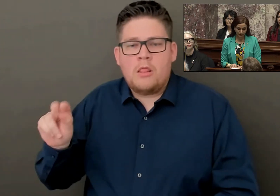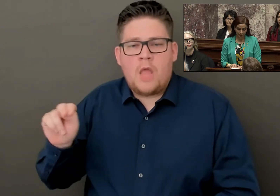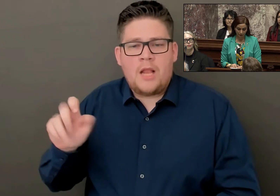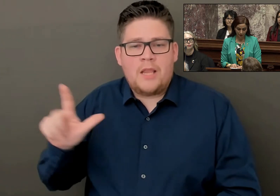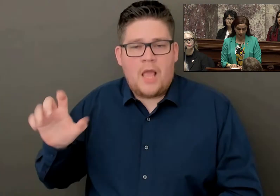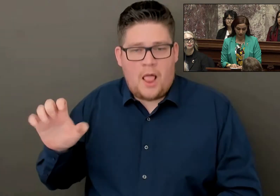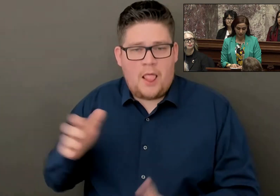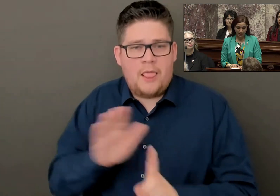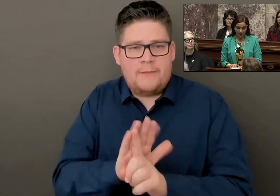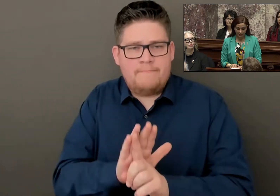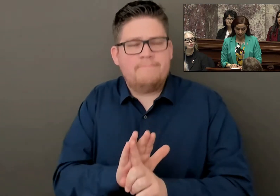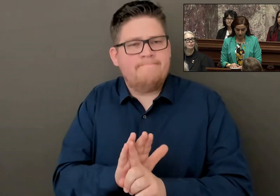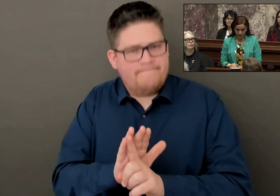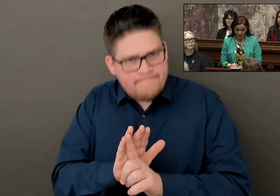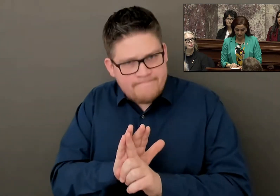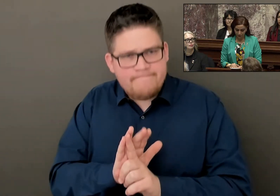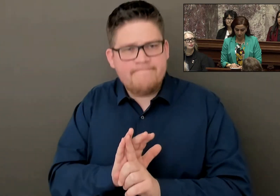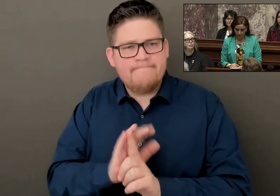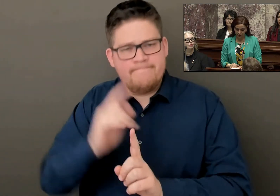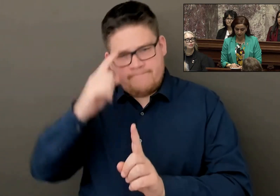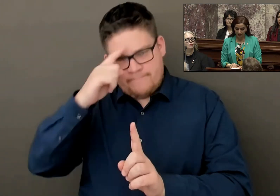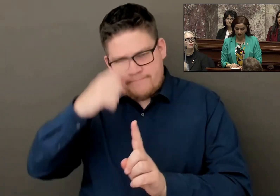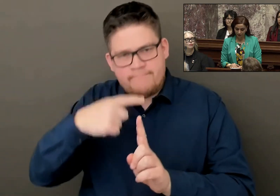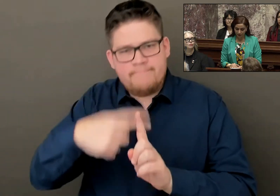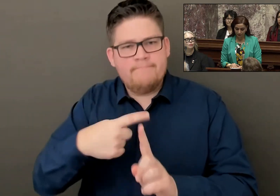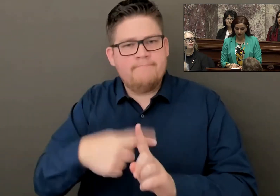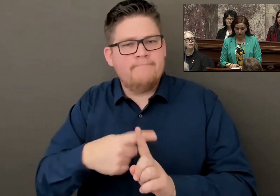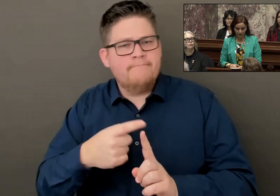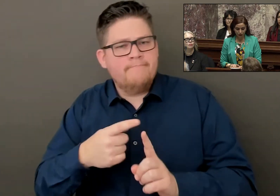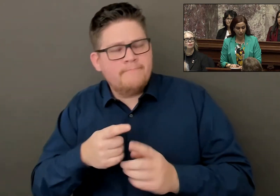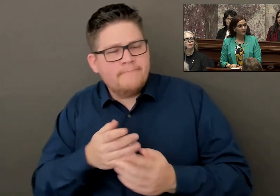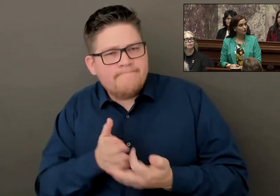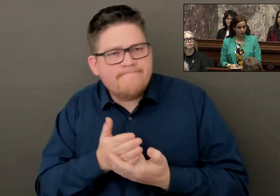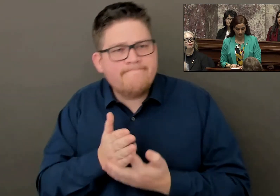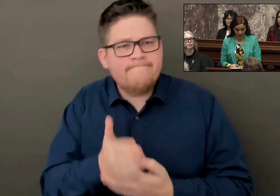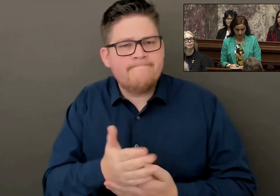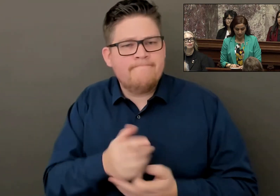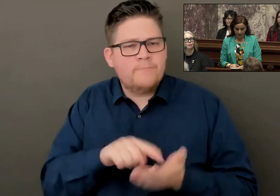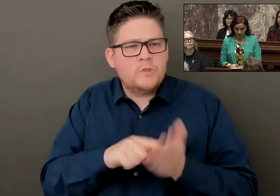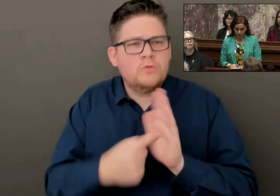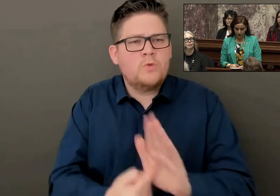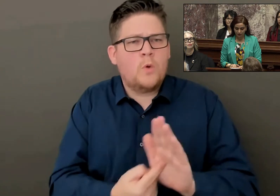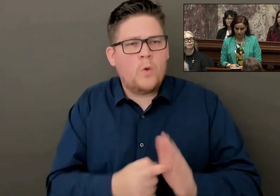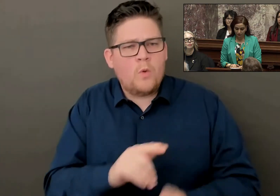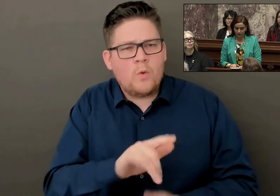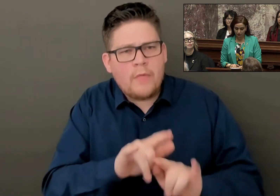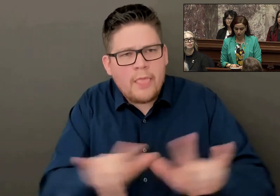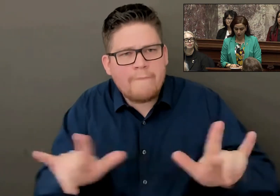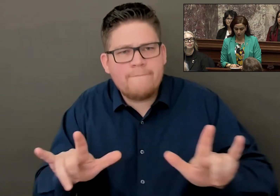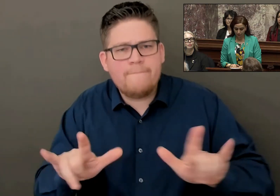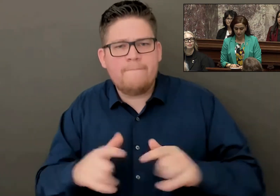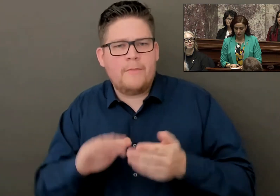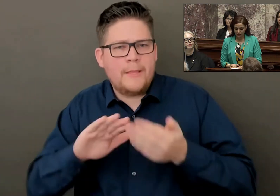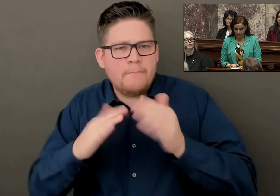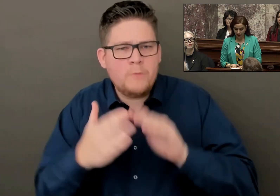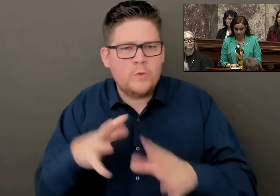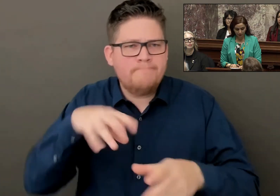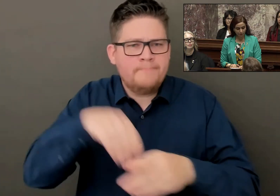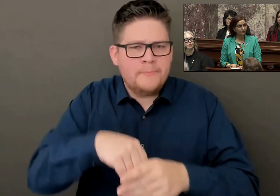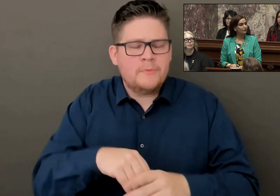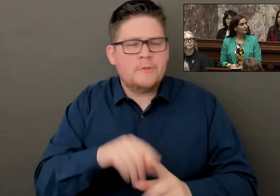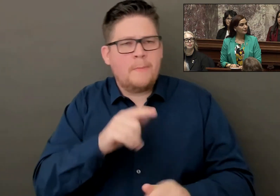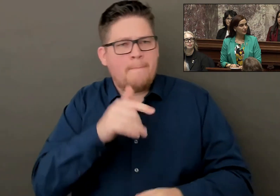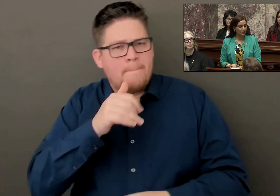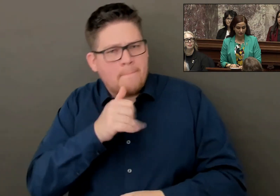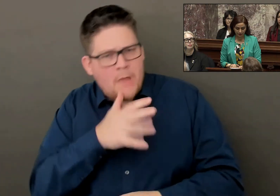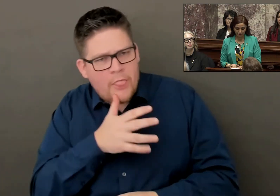and for our community. Lanella was a devoted mother, a loving wife, a cherished daughter, and she was friend to all. She made